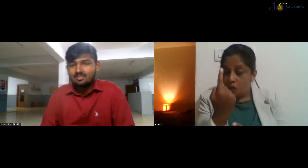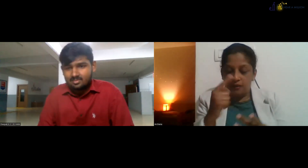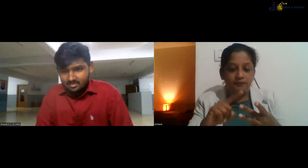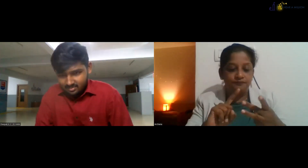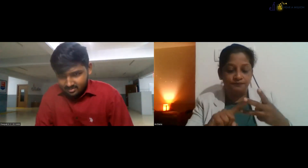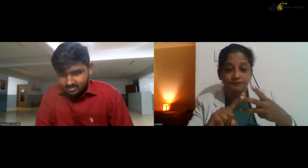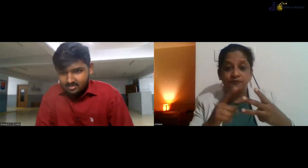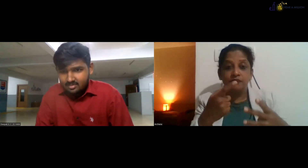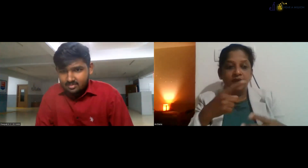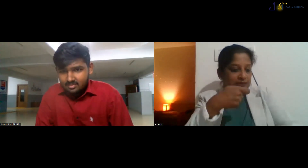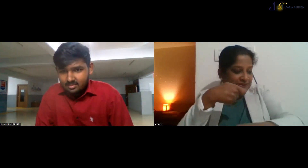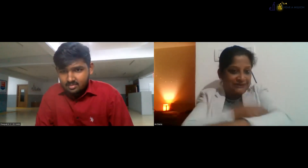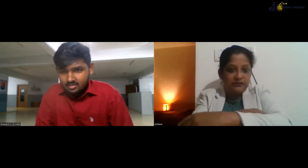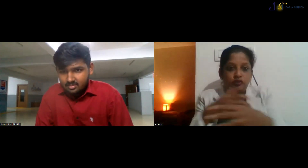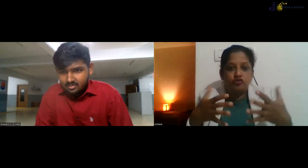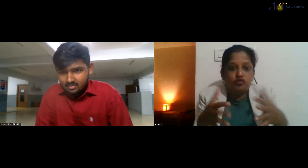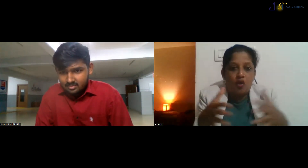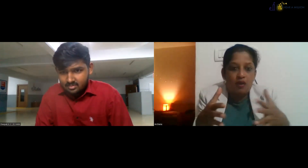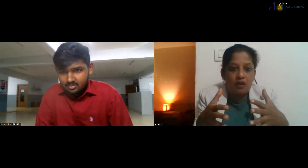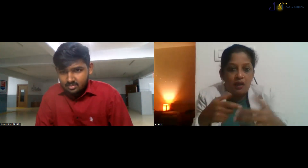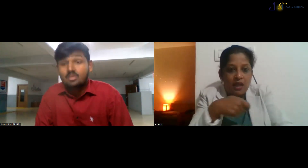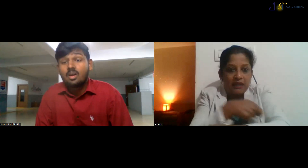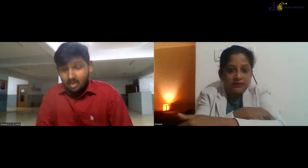well. And the another thing,